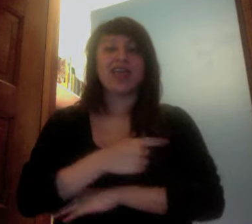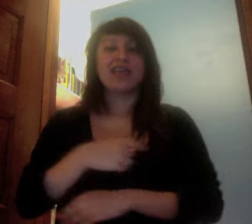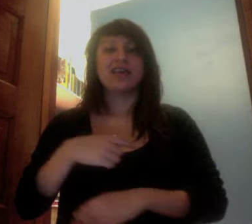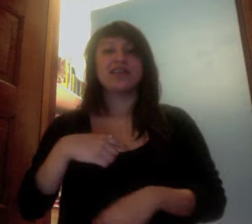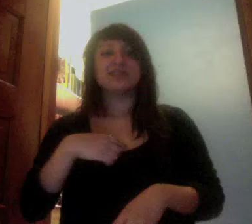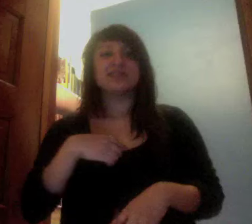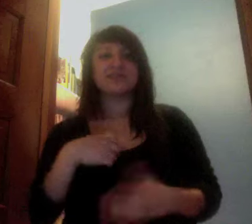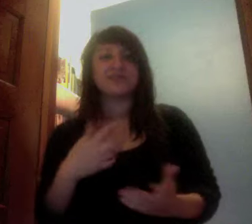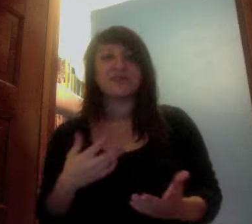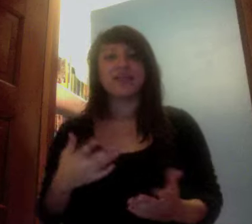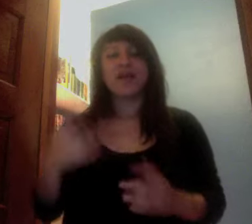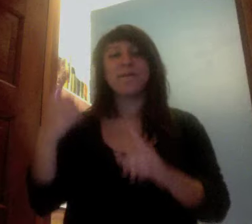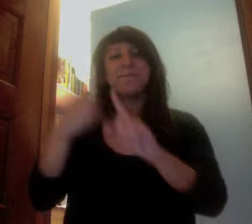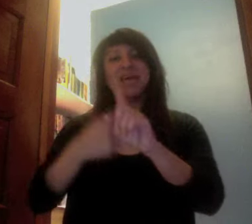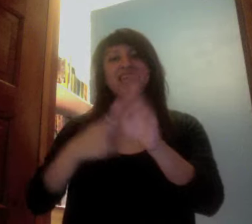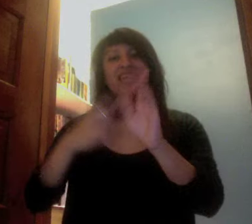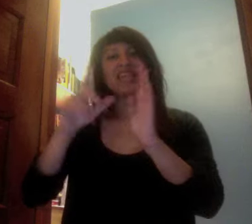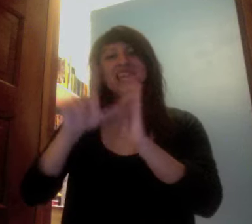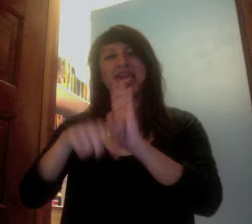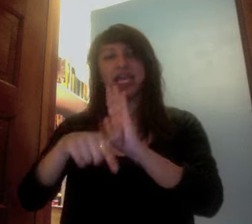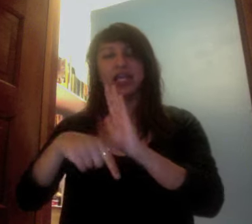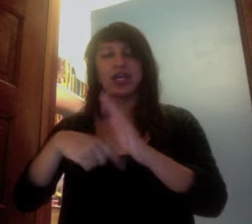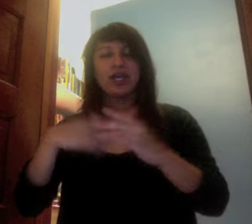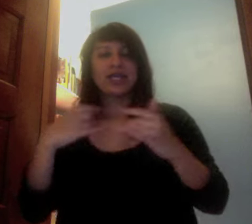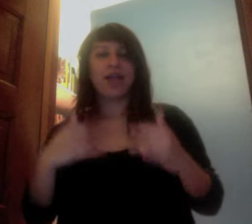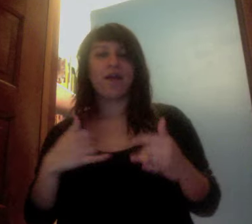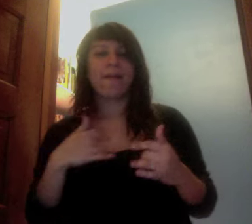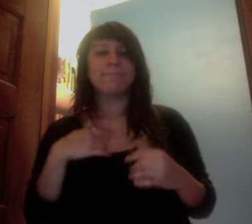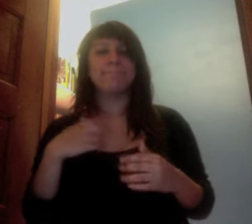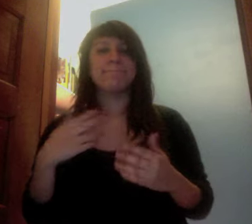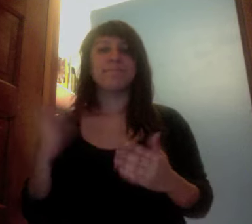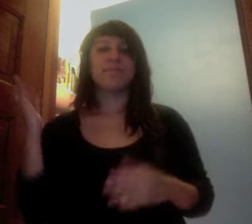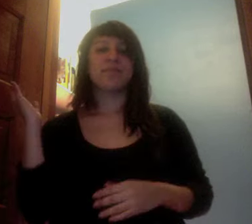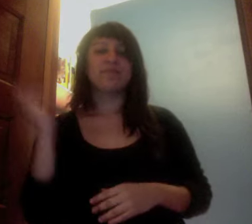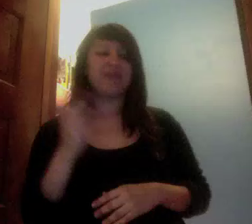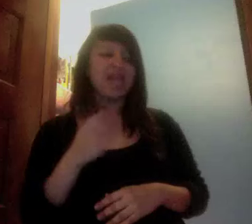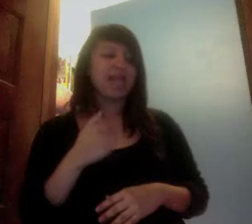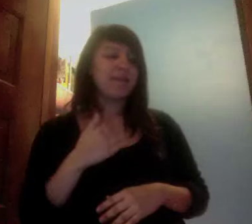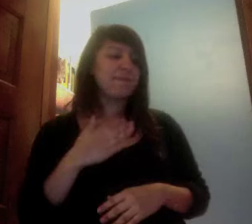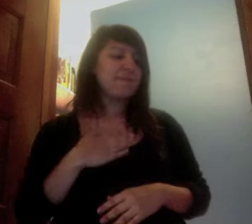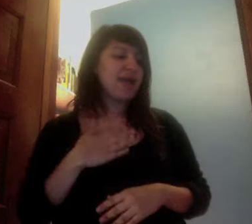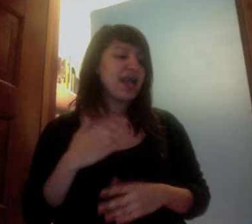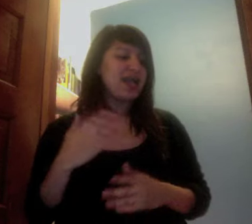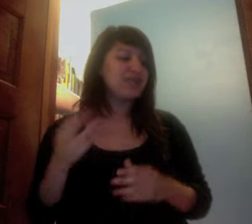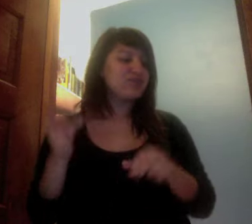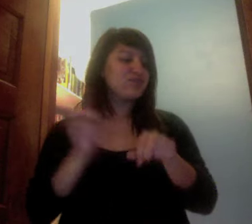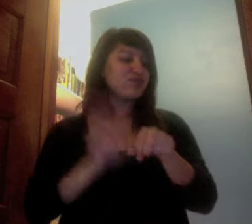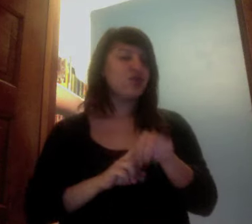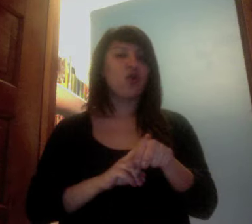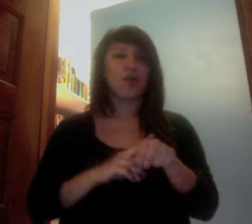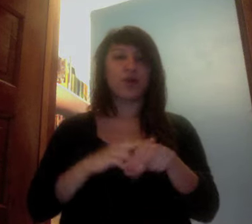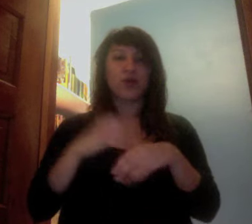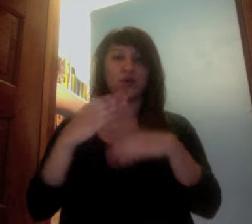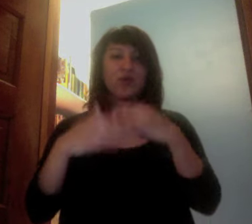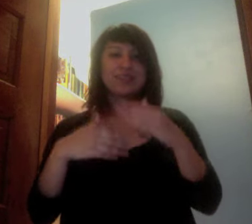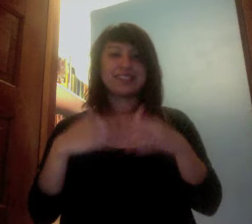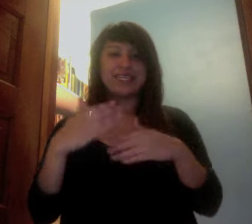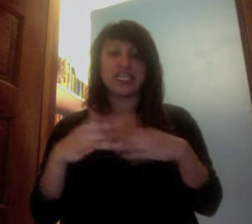normal routine here. I'm trying to think of some of the standout points. Really, one of the things that I've been